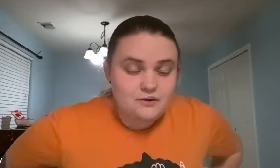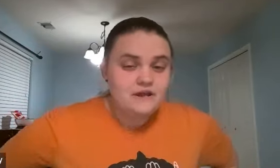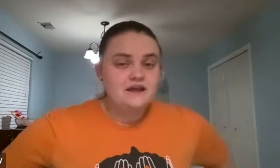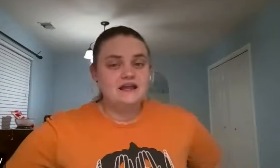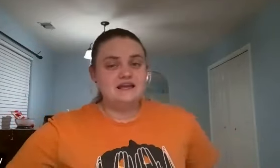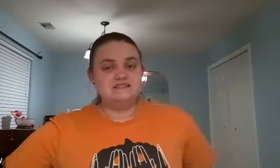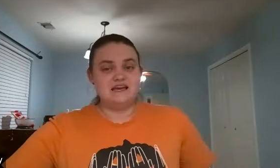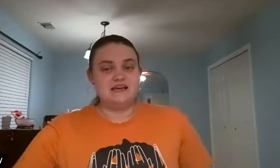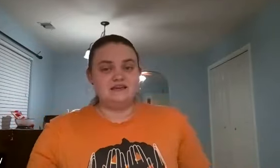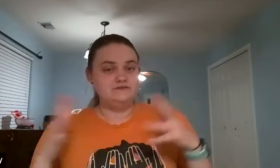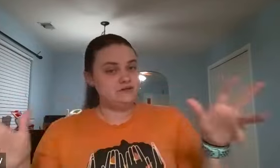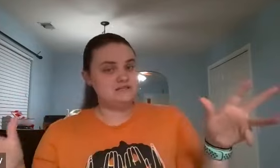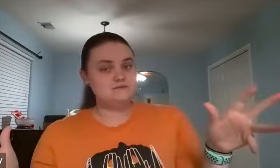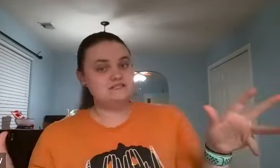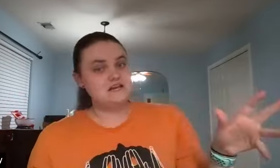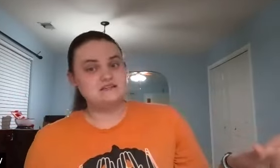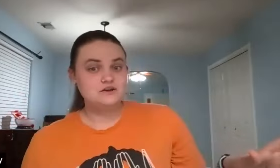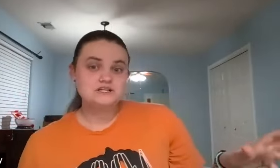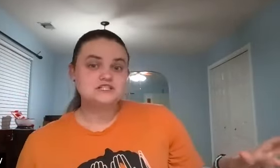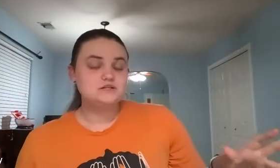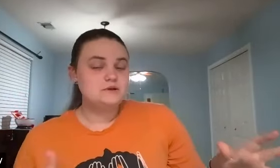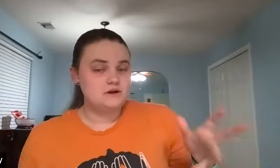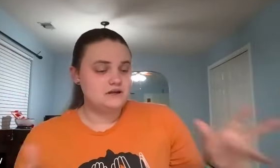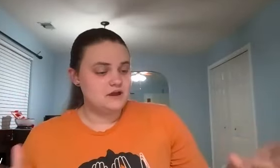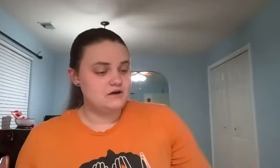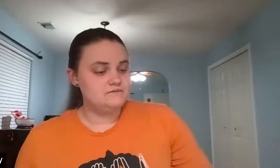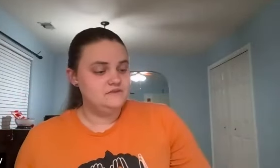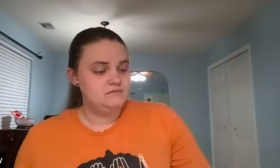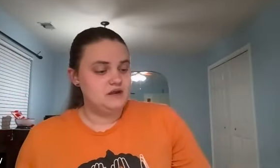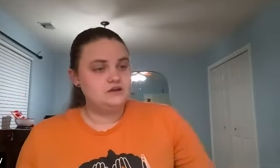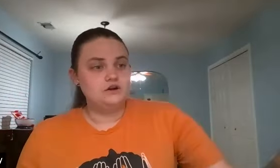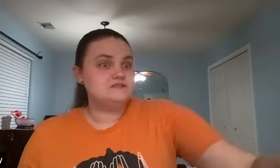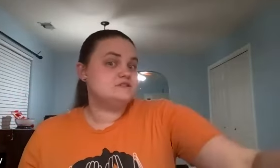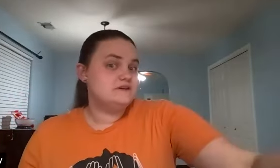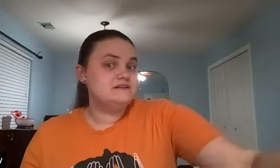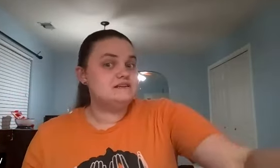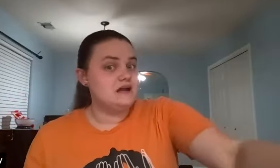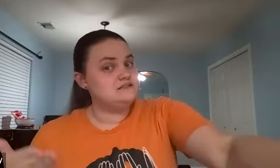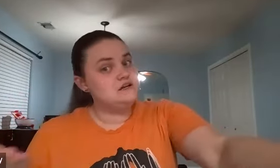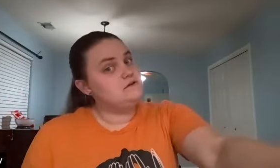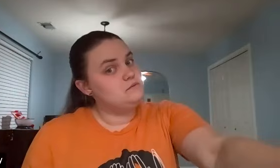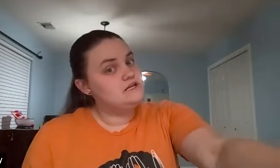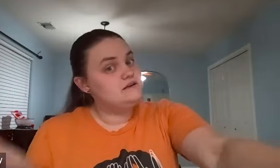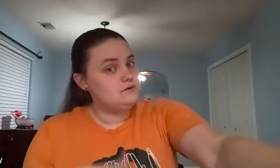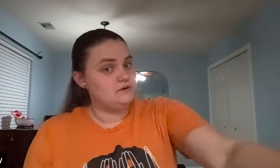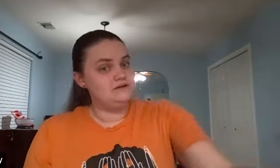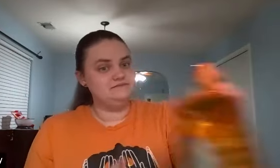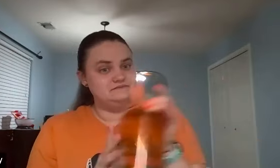zone. It is a giving you guys the space to ask any questions you'd be worried about. Could hurt someone's feelings. I can tell you if it wouldn't or would.